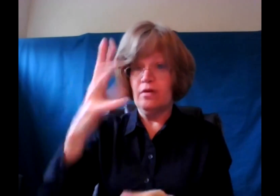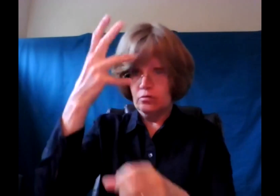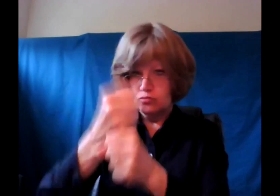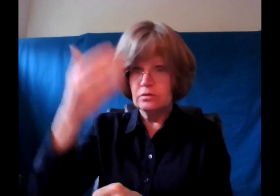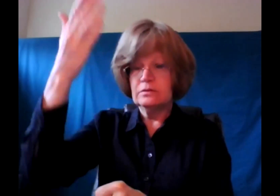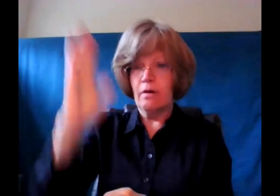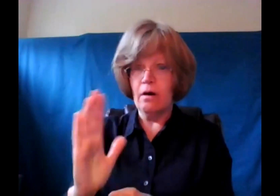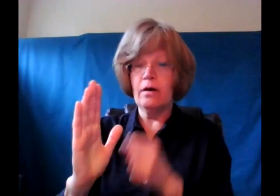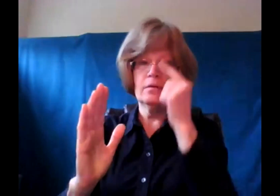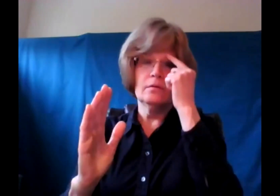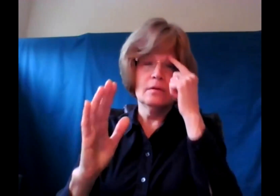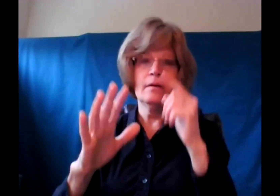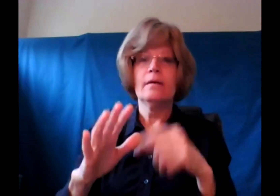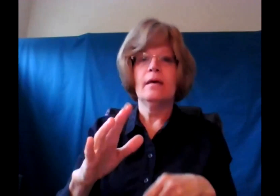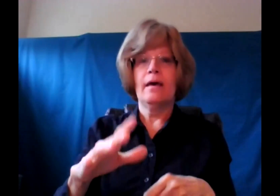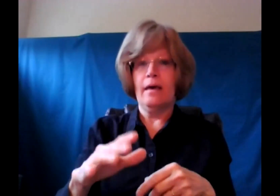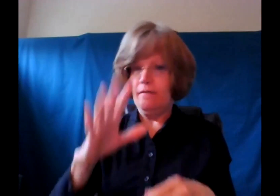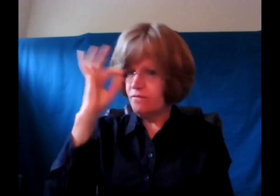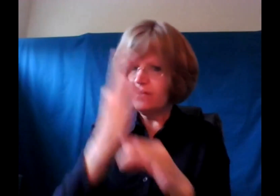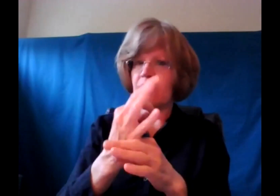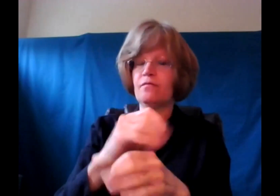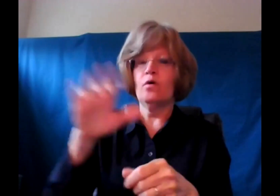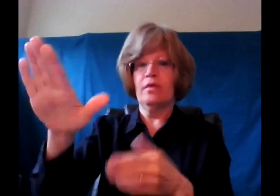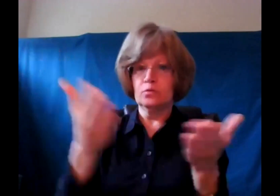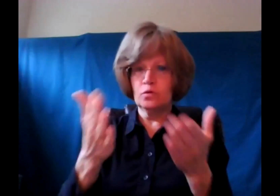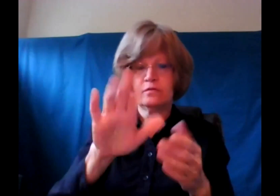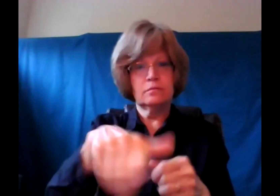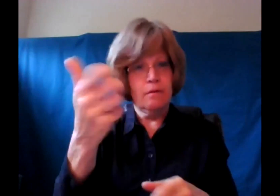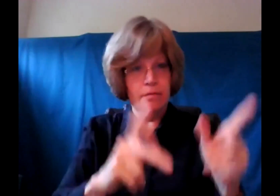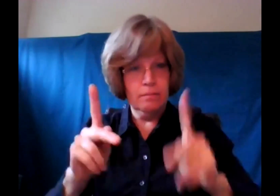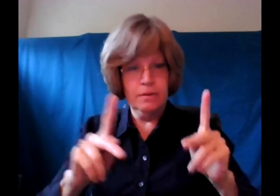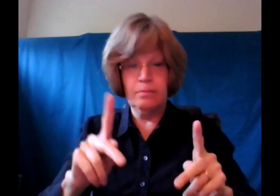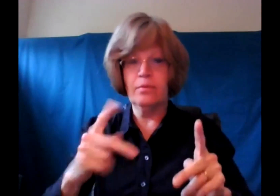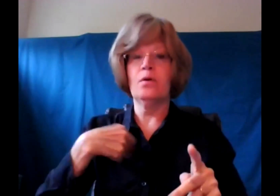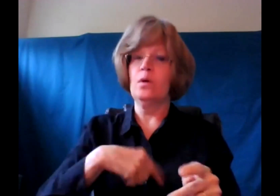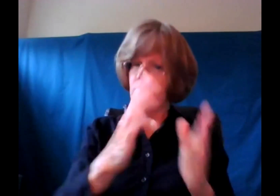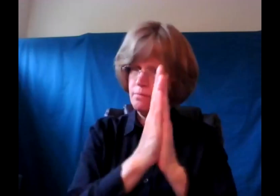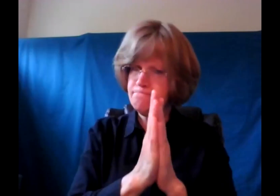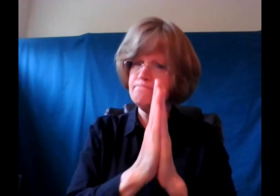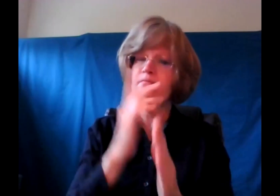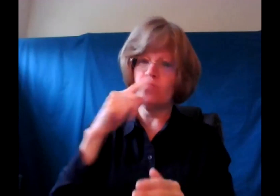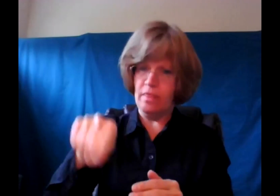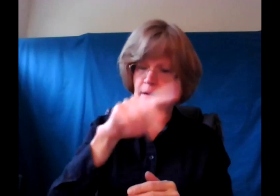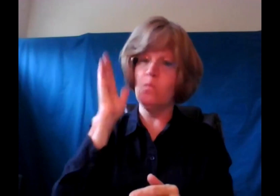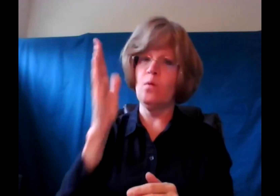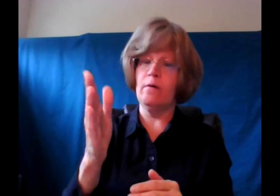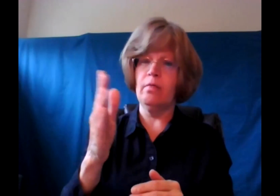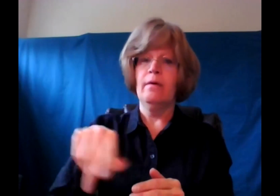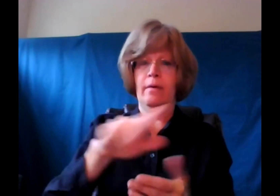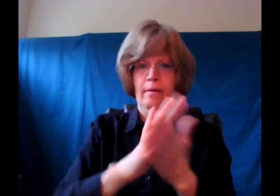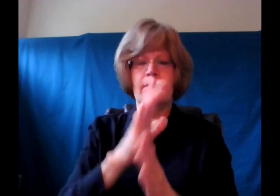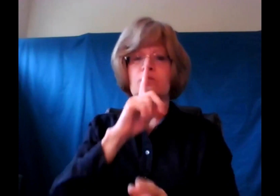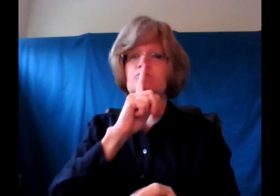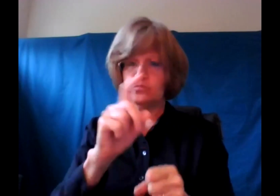of God and be found faithful in their service to others. We will pray for them that they may be